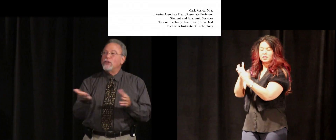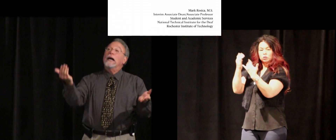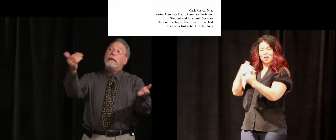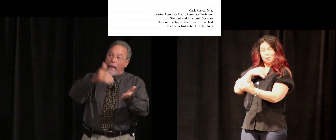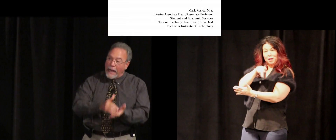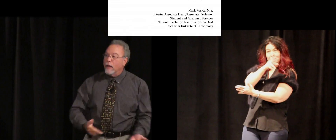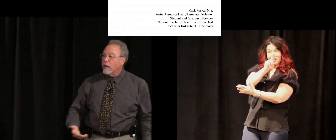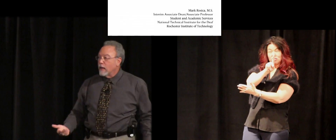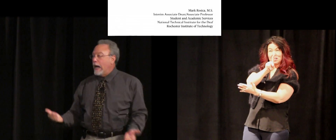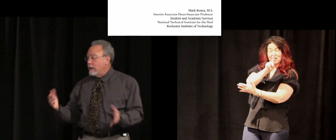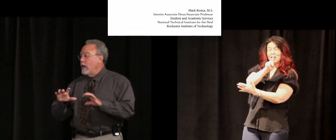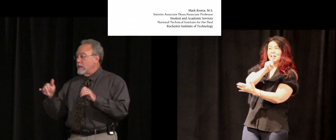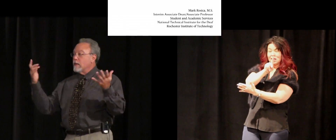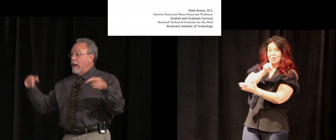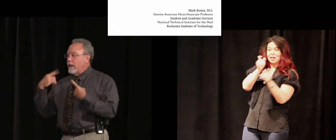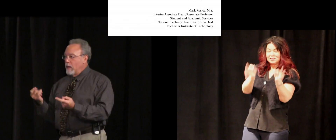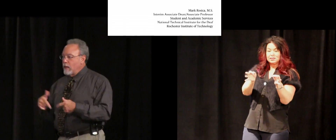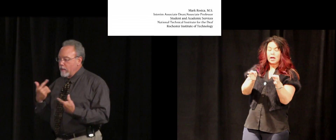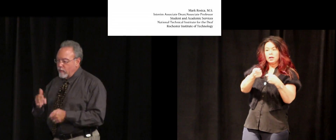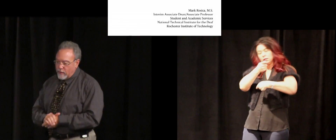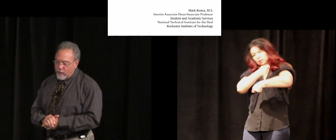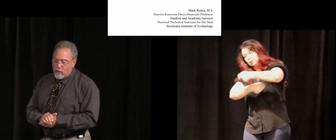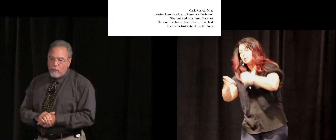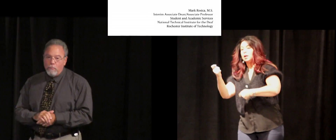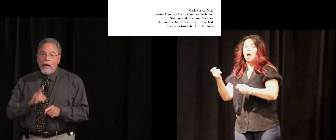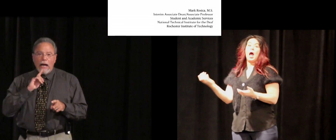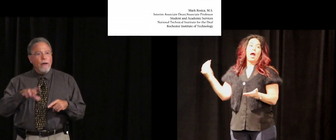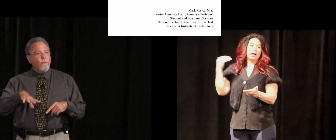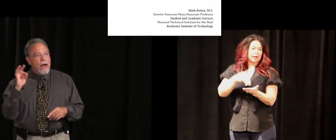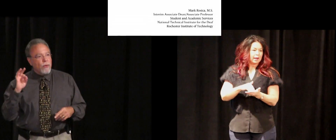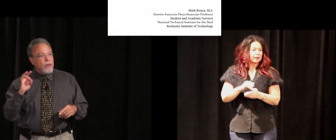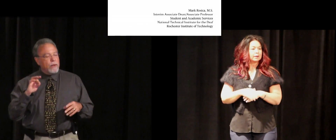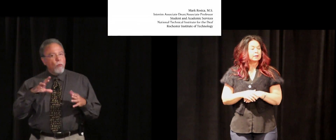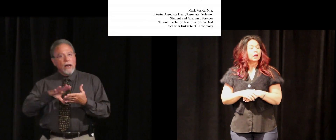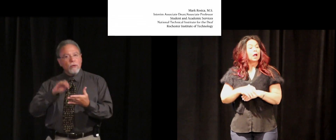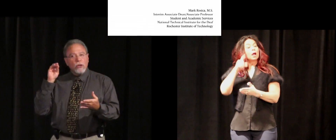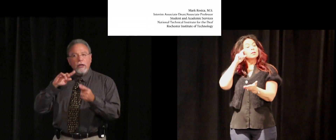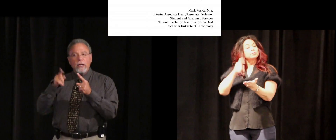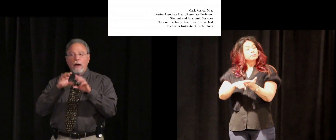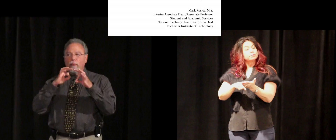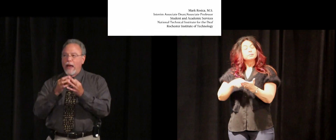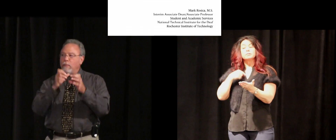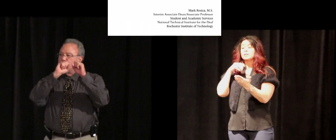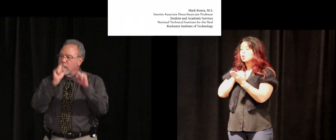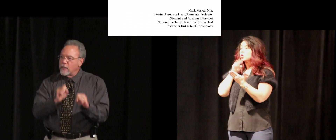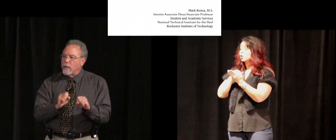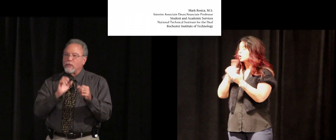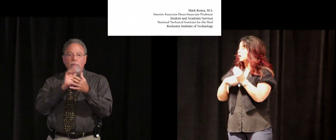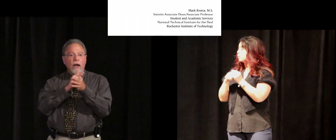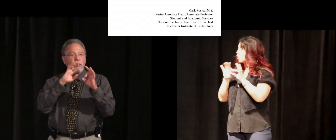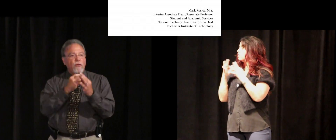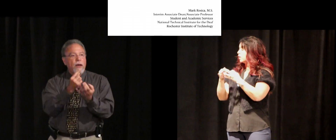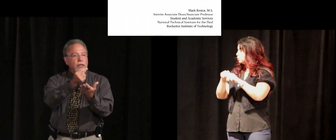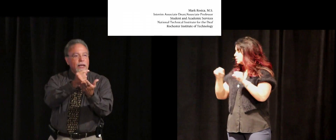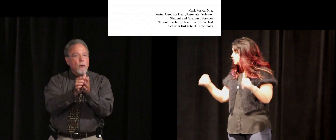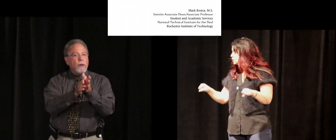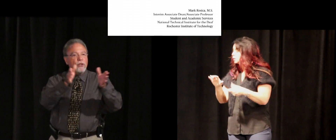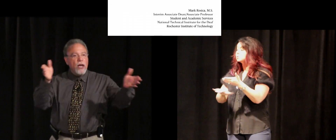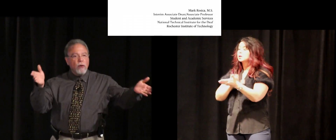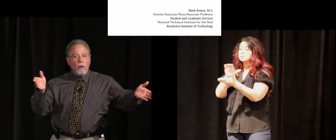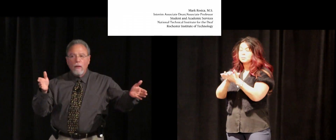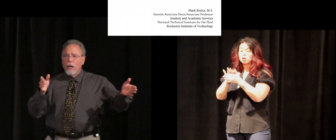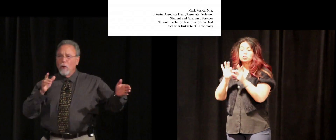of us still now are developing. And I really like the perspective. So it just seems to fit, kind of using